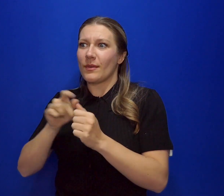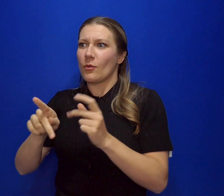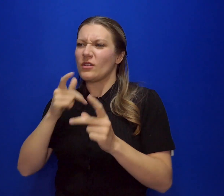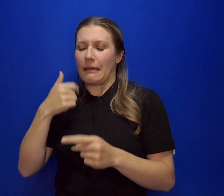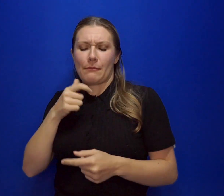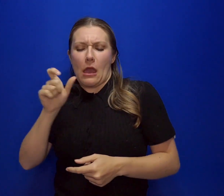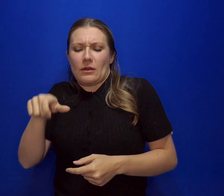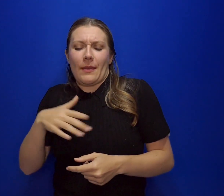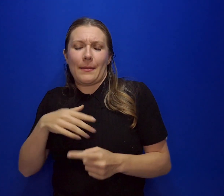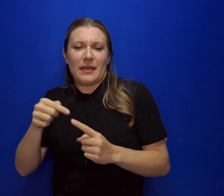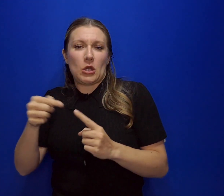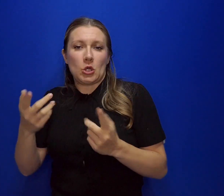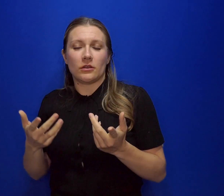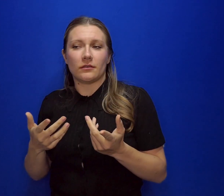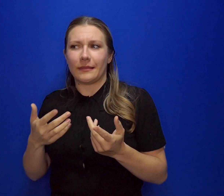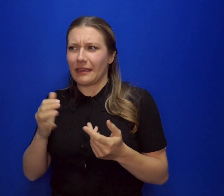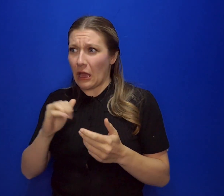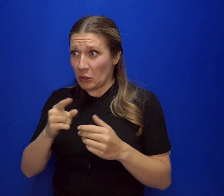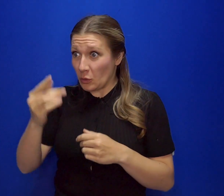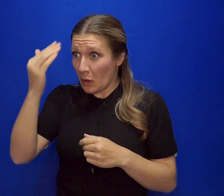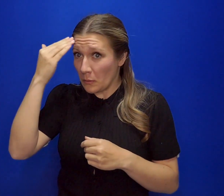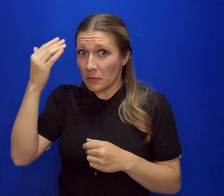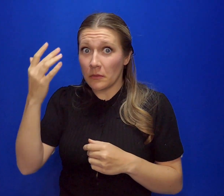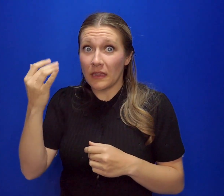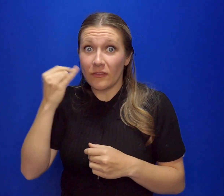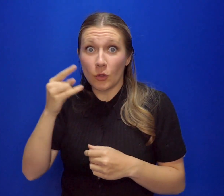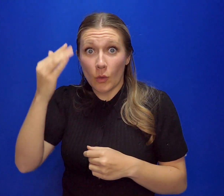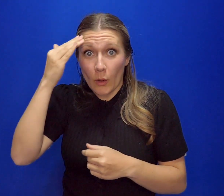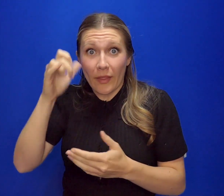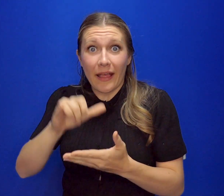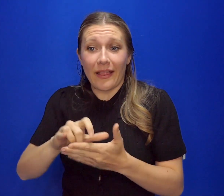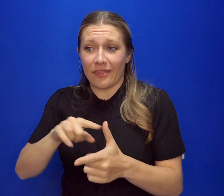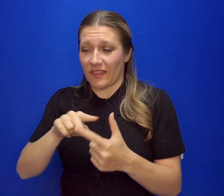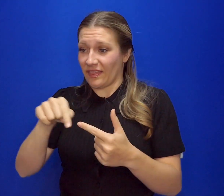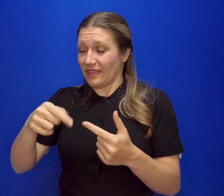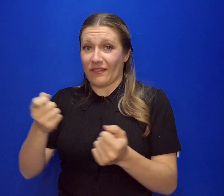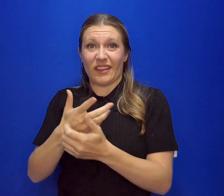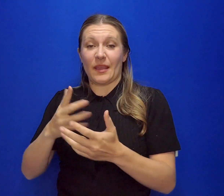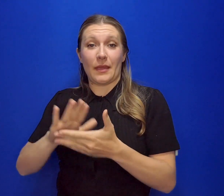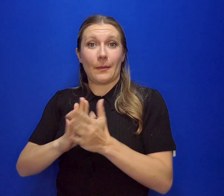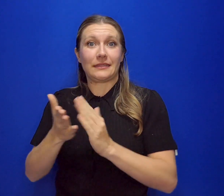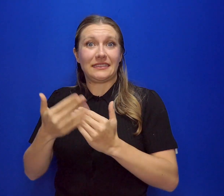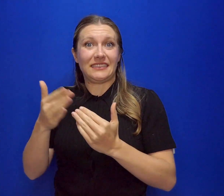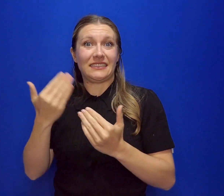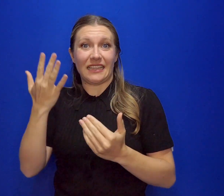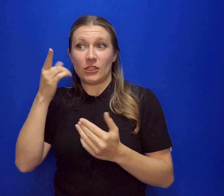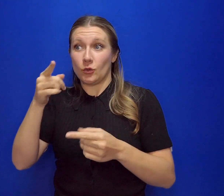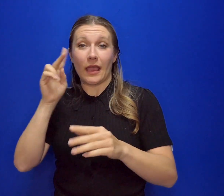like, how do you know that? Like, if you know that, then this whole thing is easy. Like, cause you can